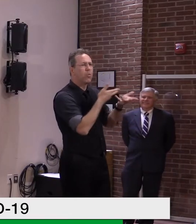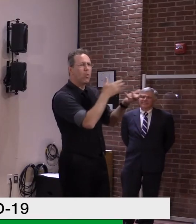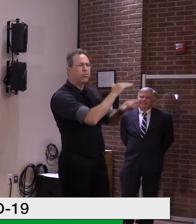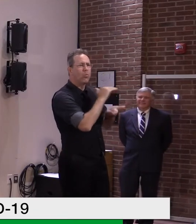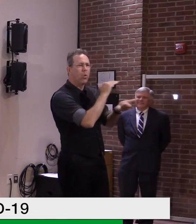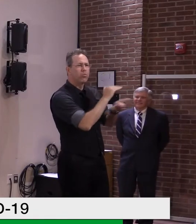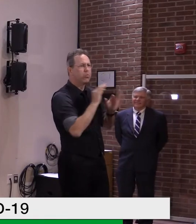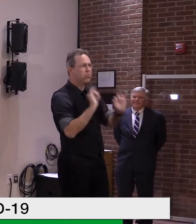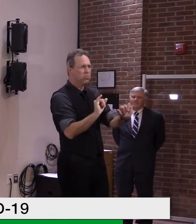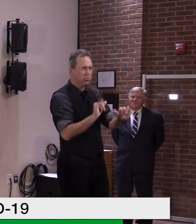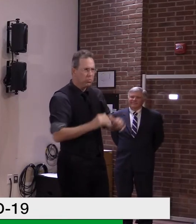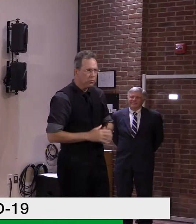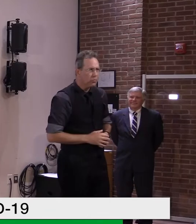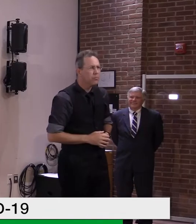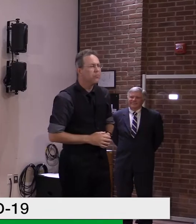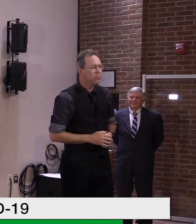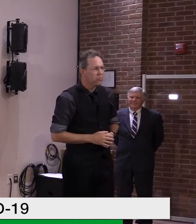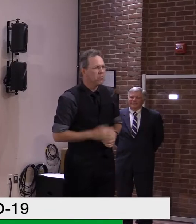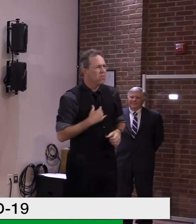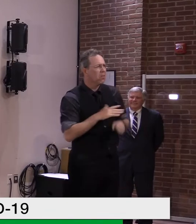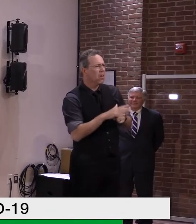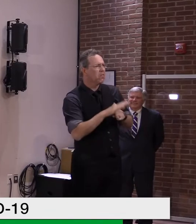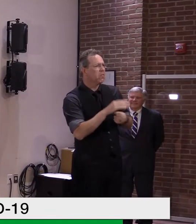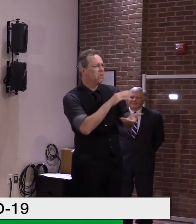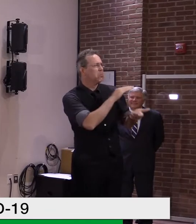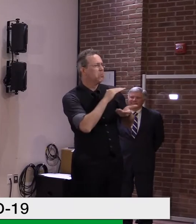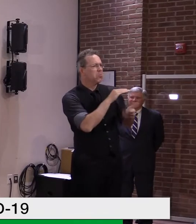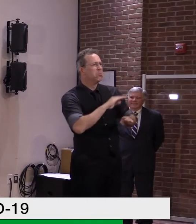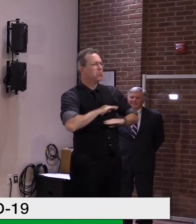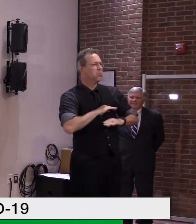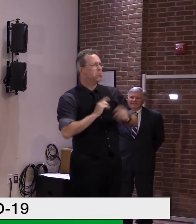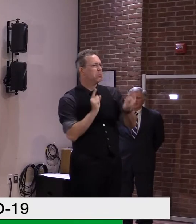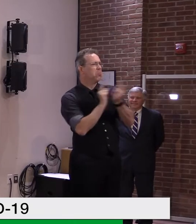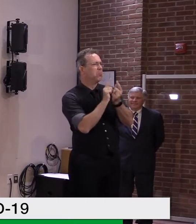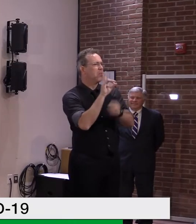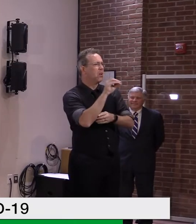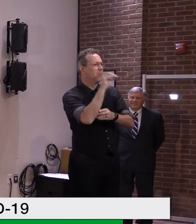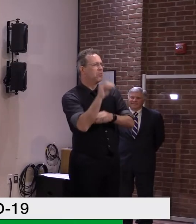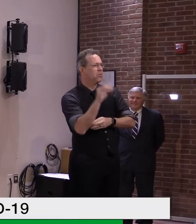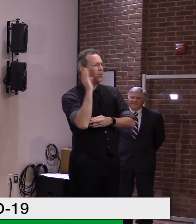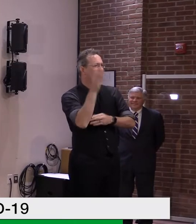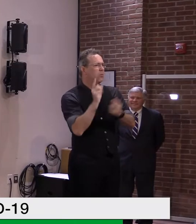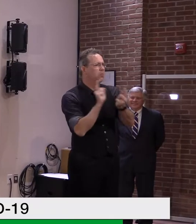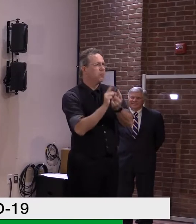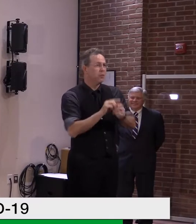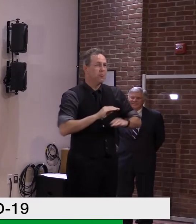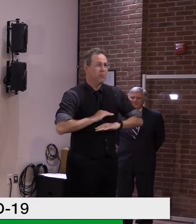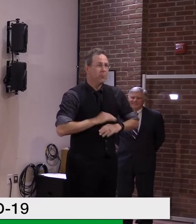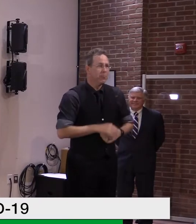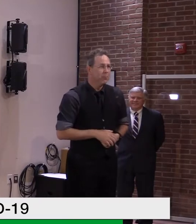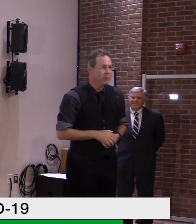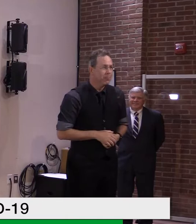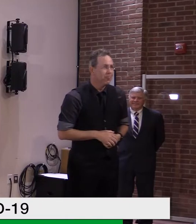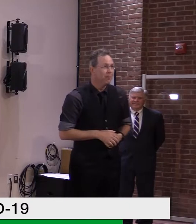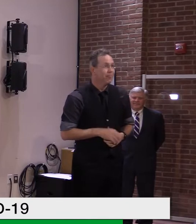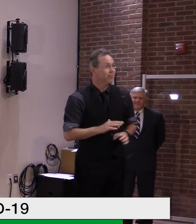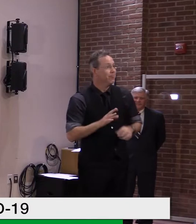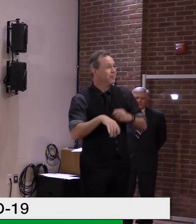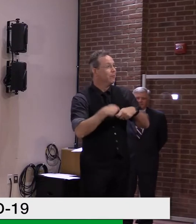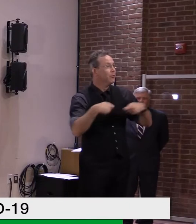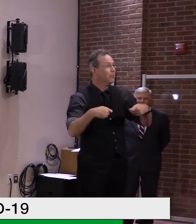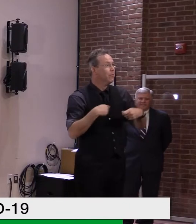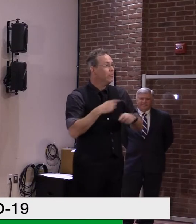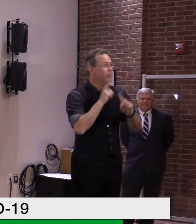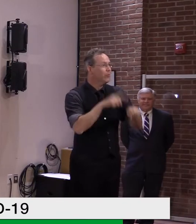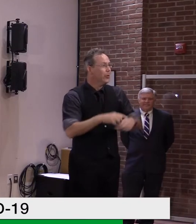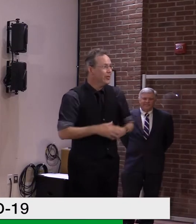goal, which is the site is close. So with that. Kat, because we